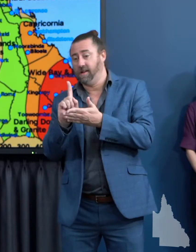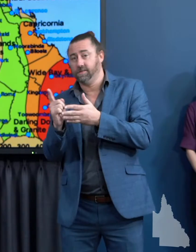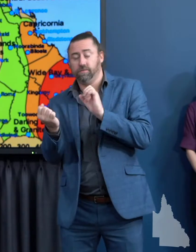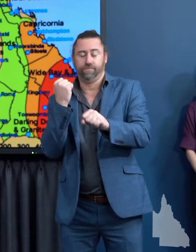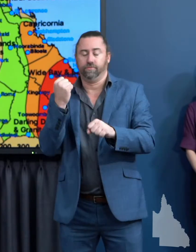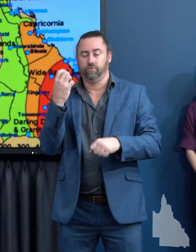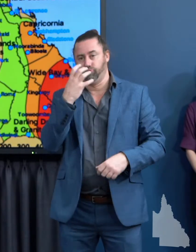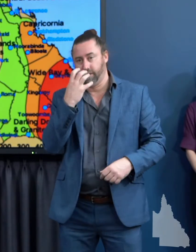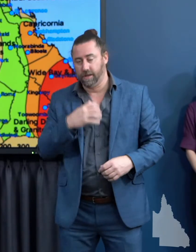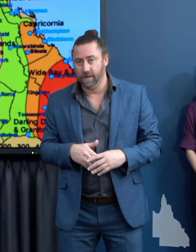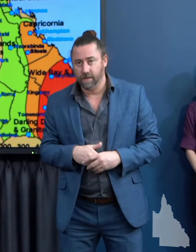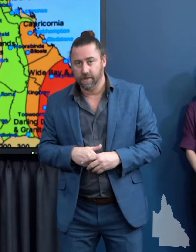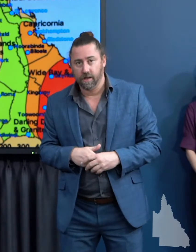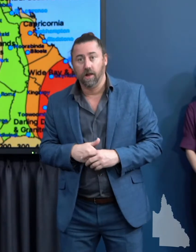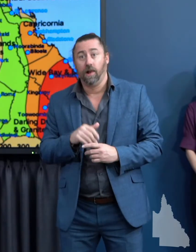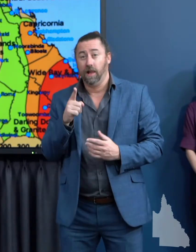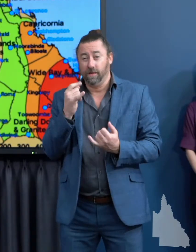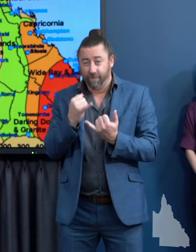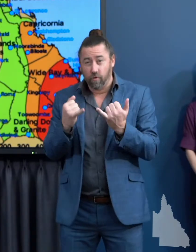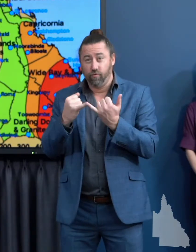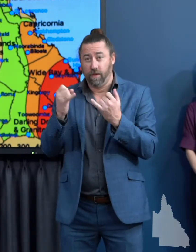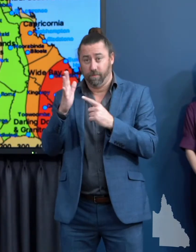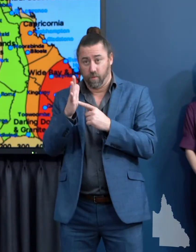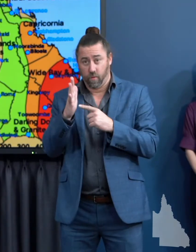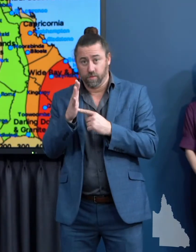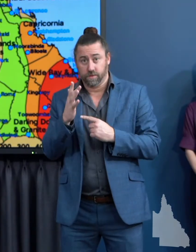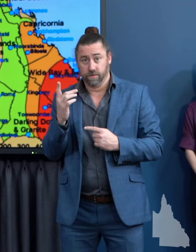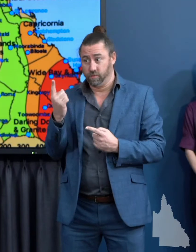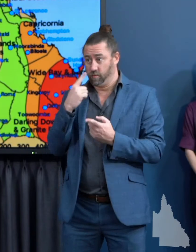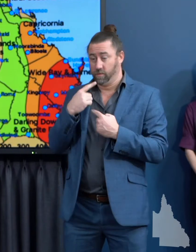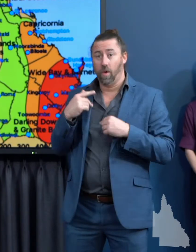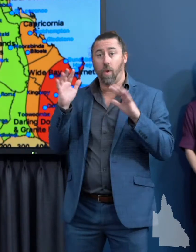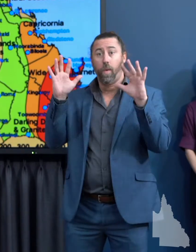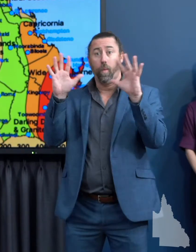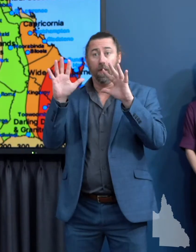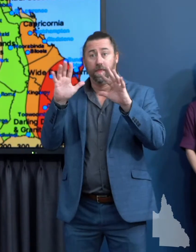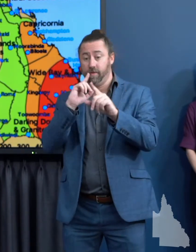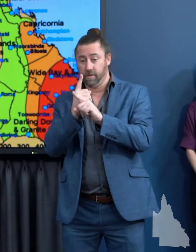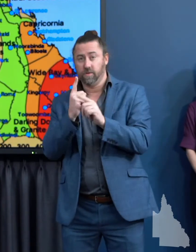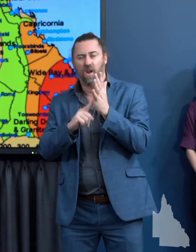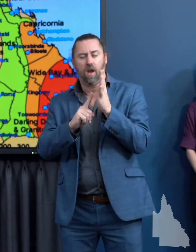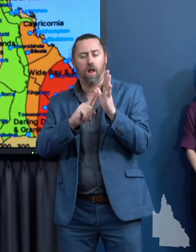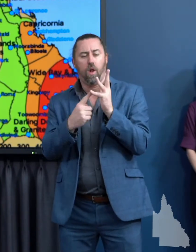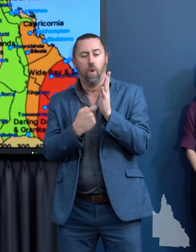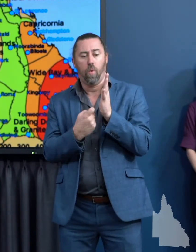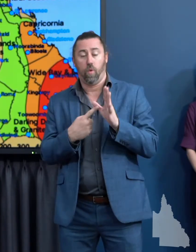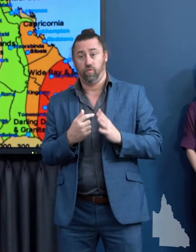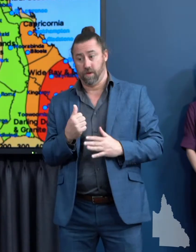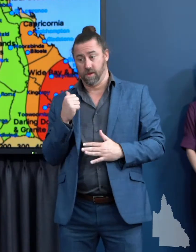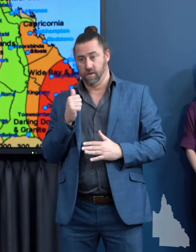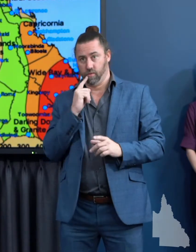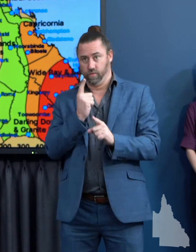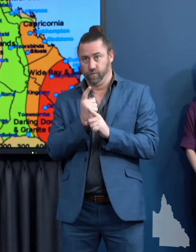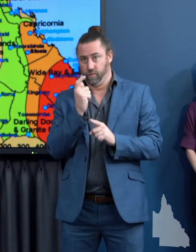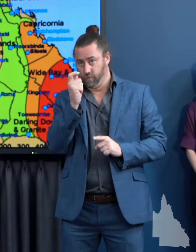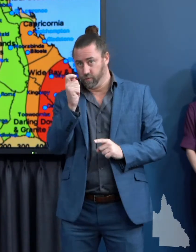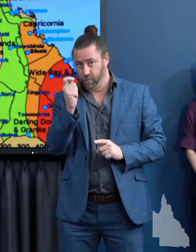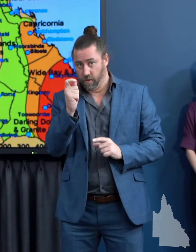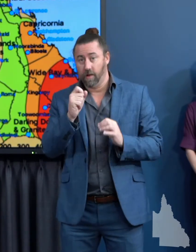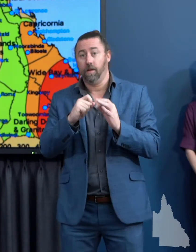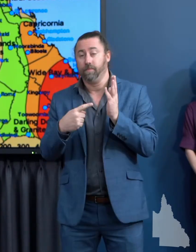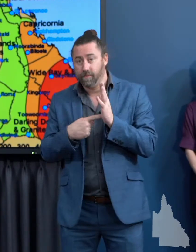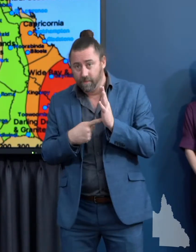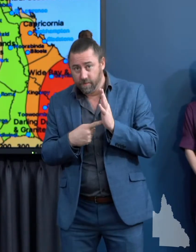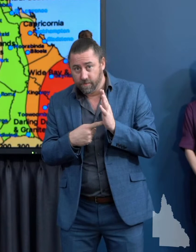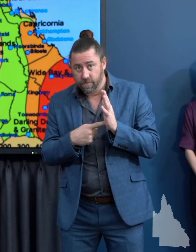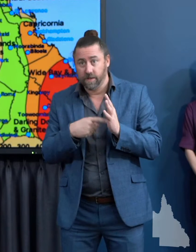is very important information. We've just been updated from the Bureau, and Laura will update more, but there are